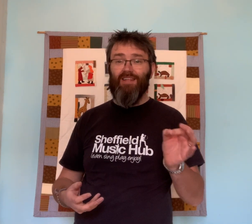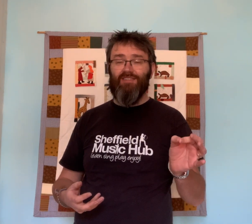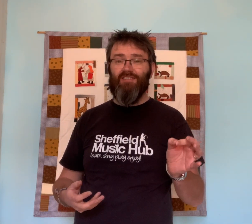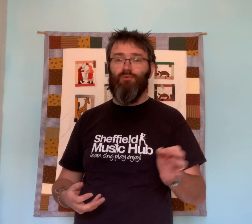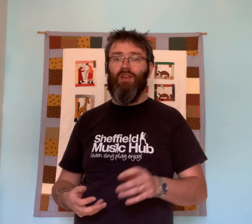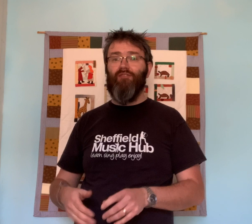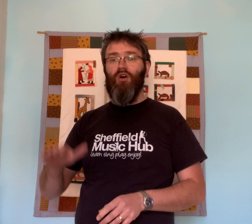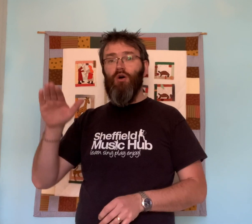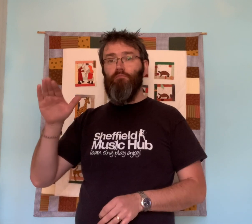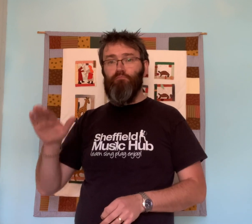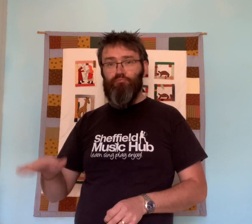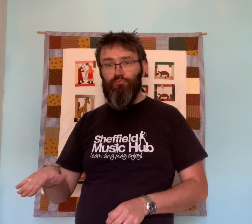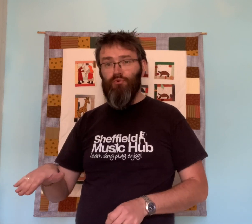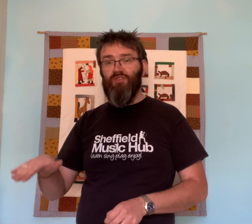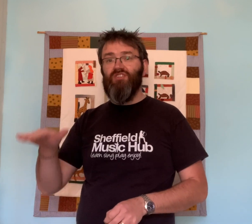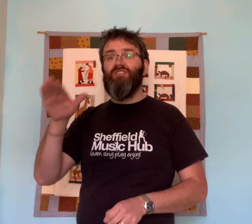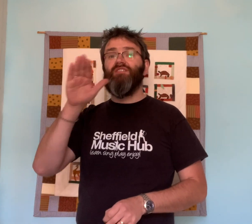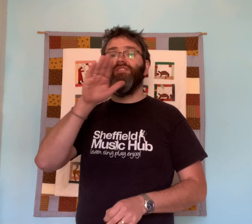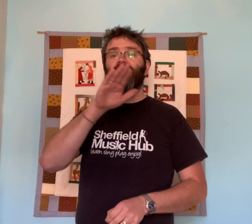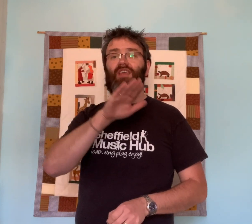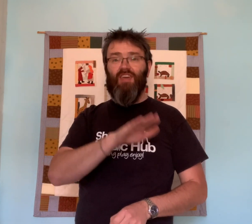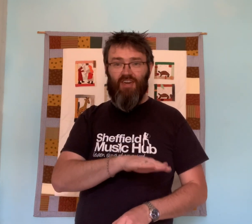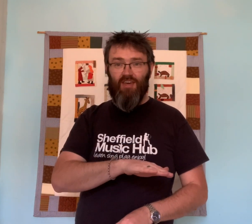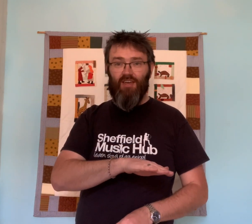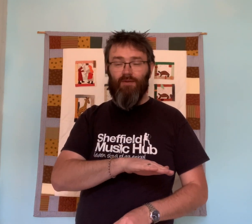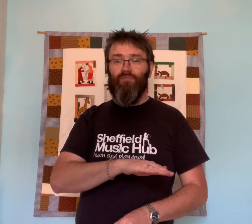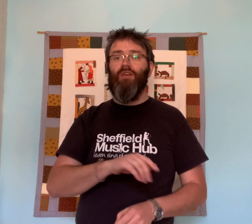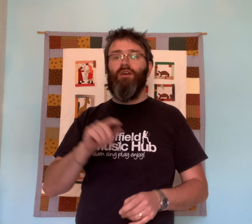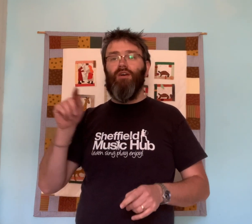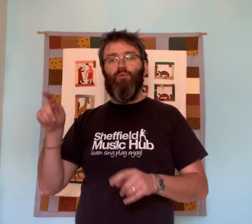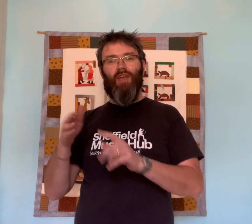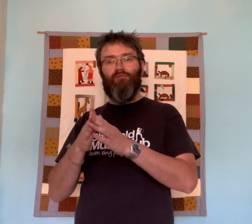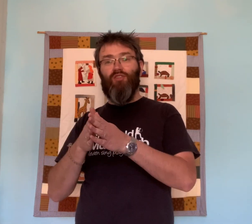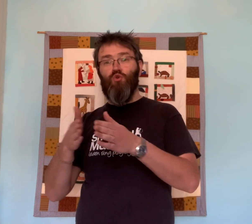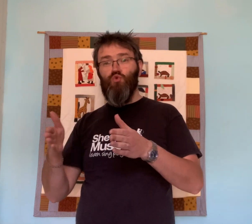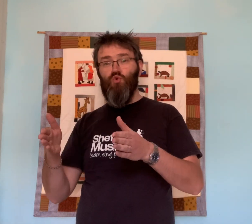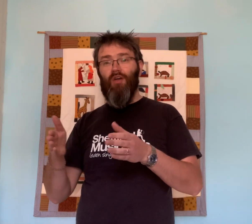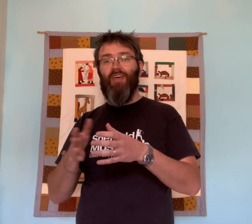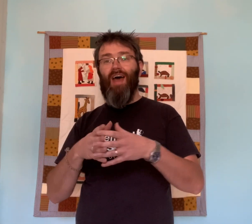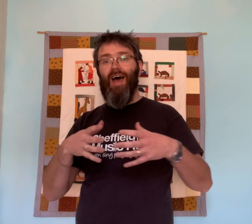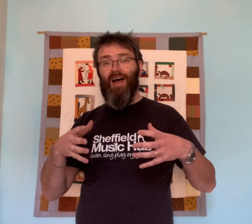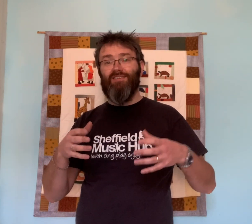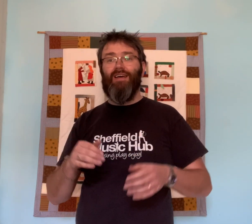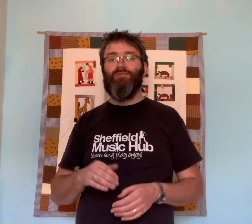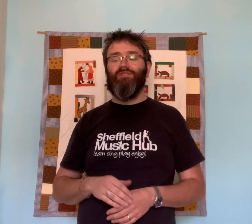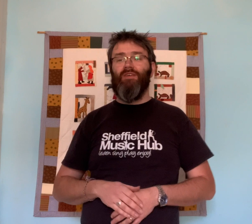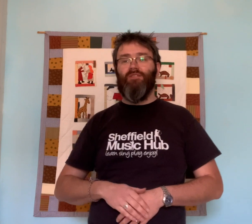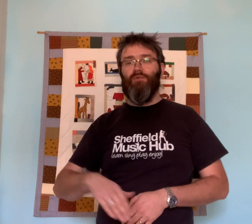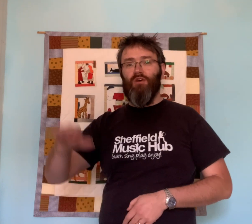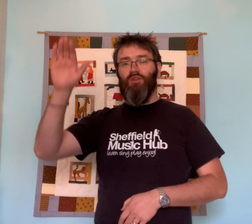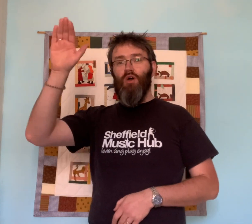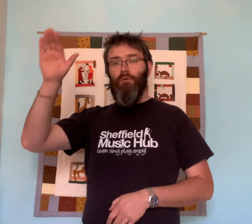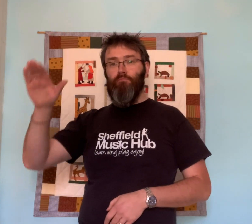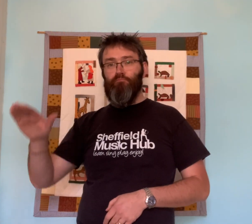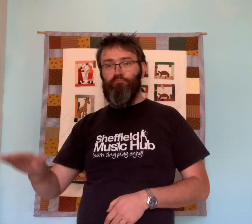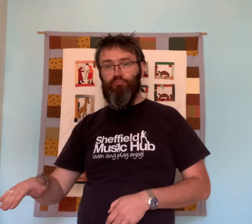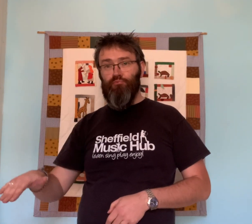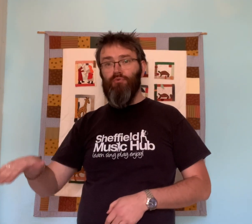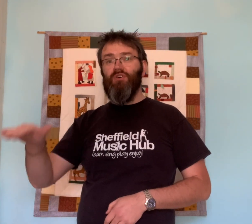cats, we're going to have boots, k. We're getting rid of the oo and the ah sounds. So it goes